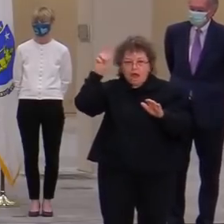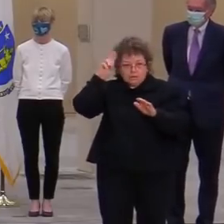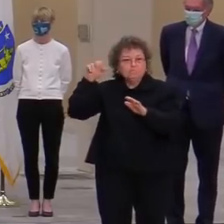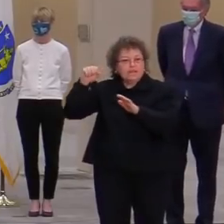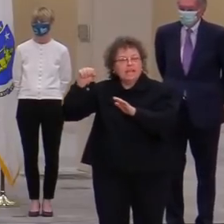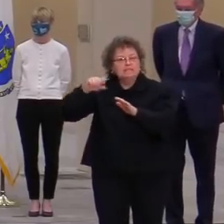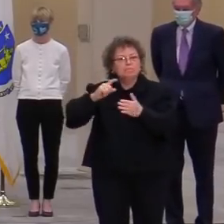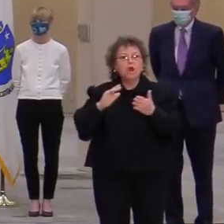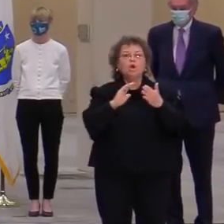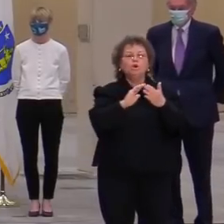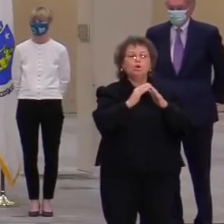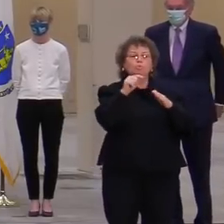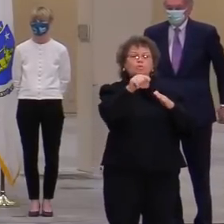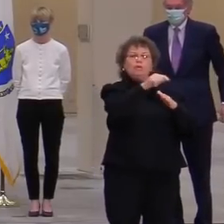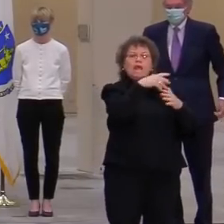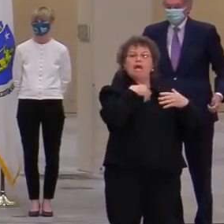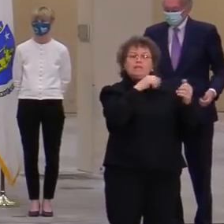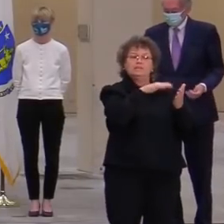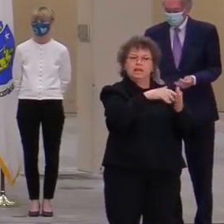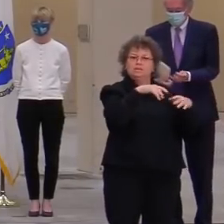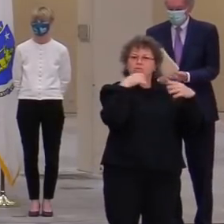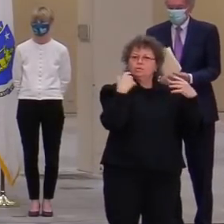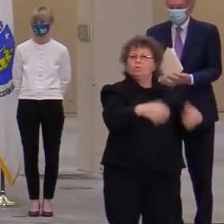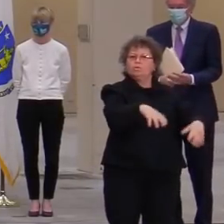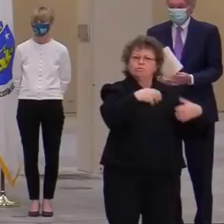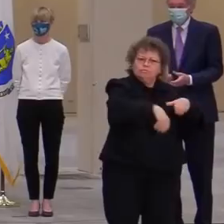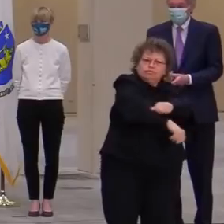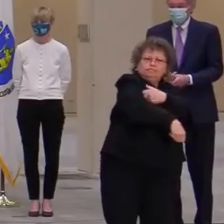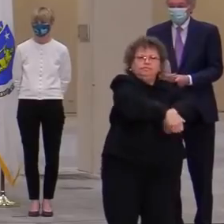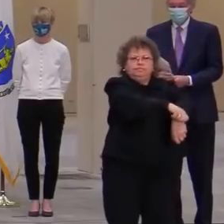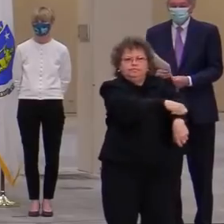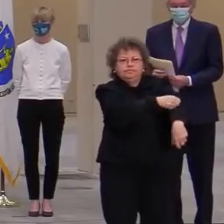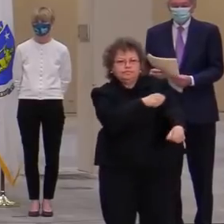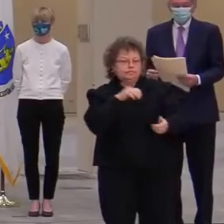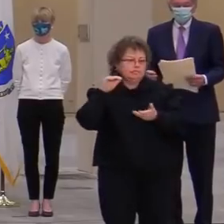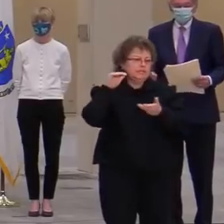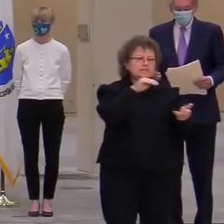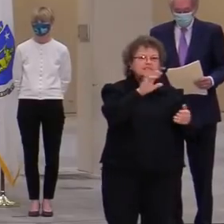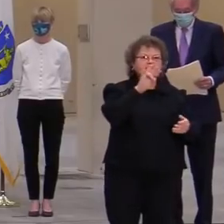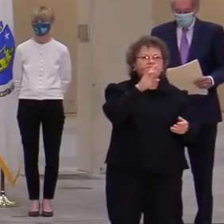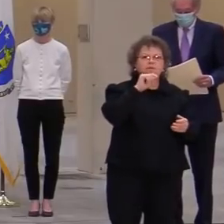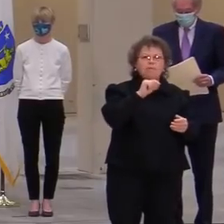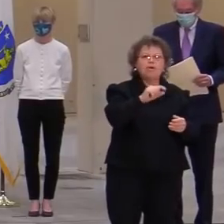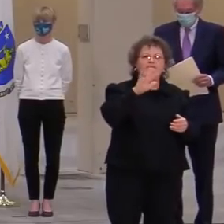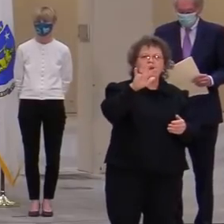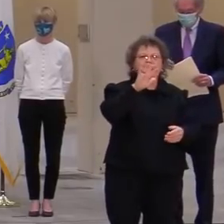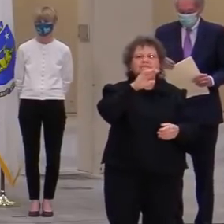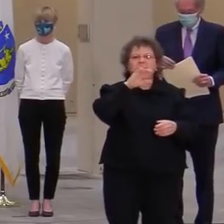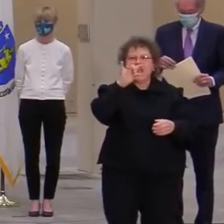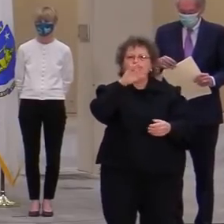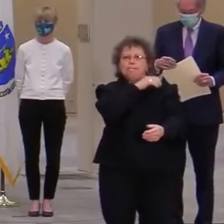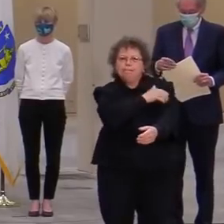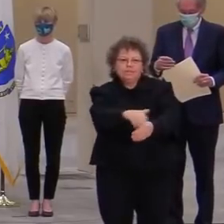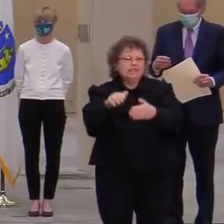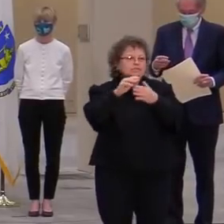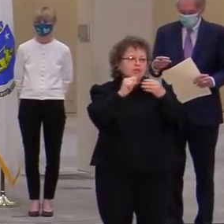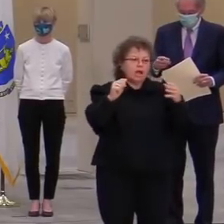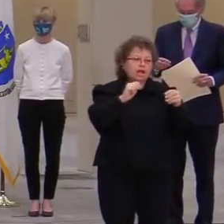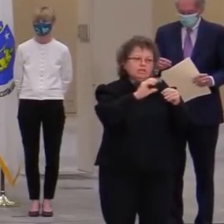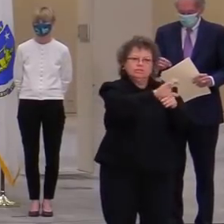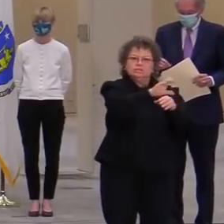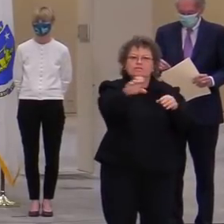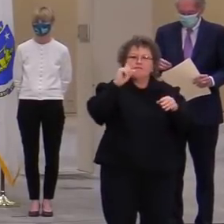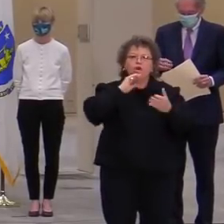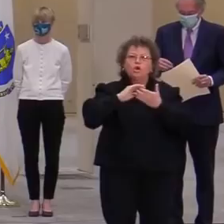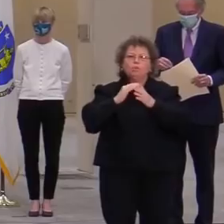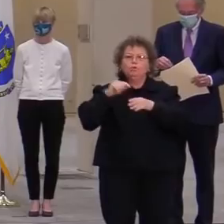have stepped up in a big way. We provided $7.8 billion for community health centers across the country, and there are none better than the community